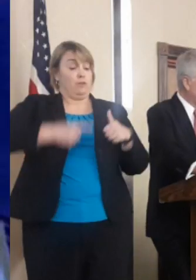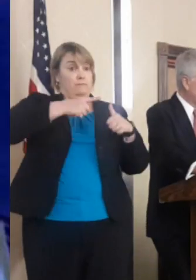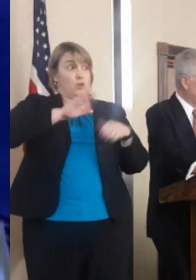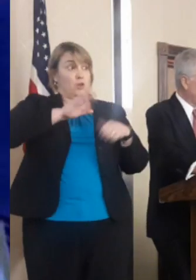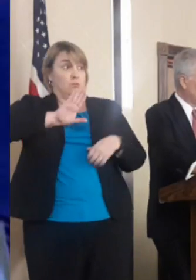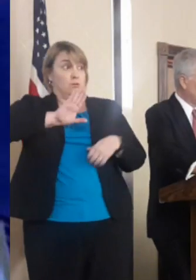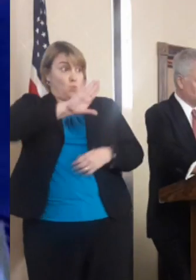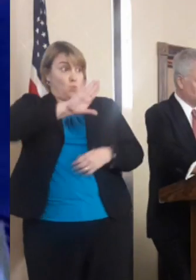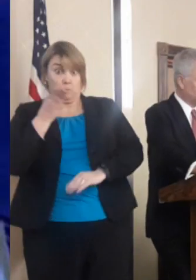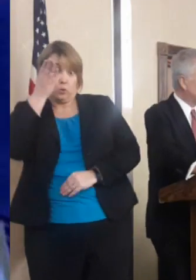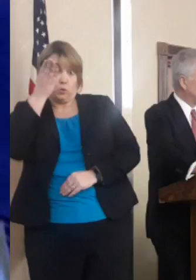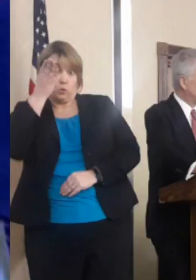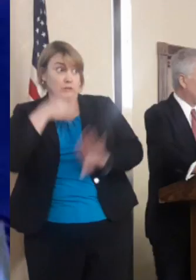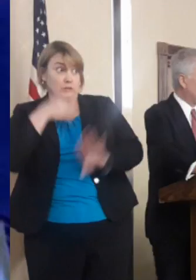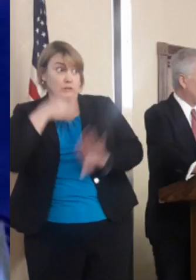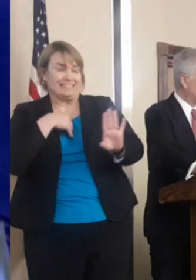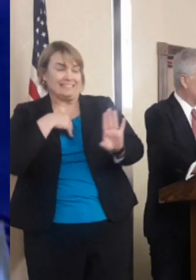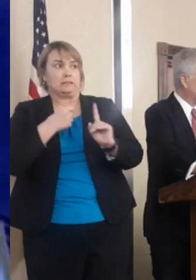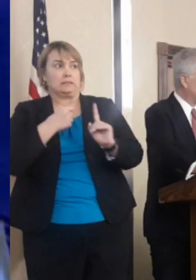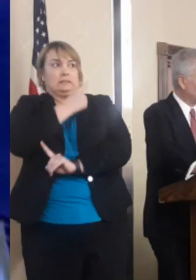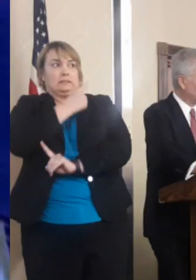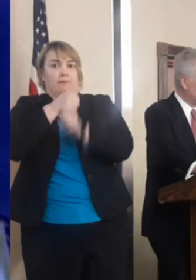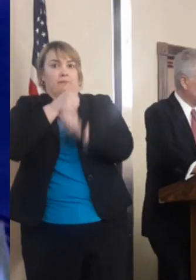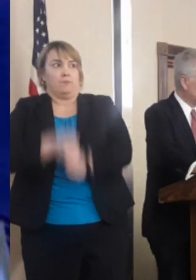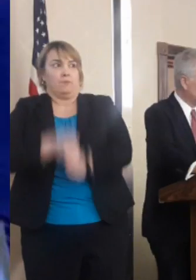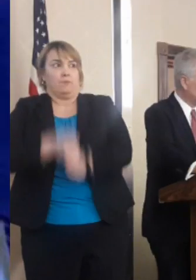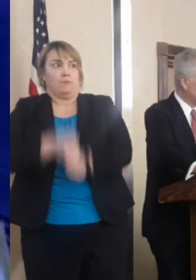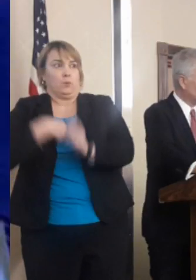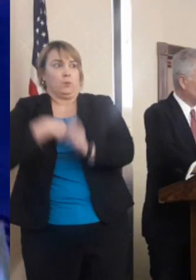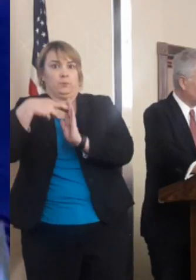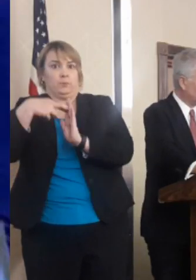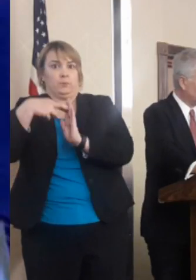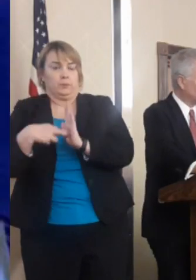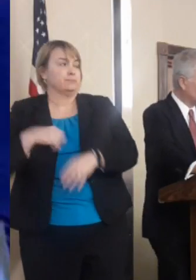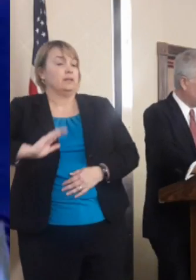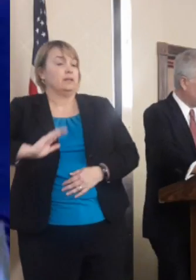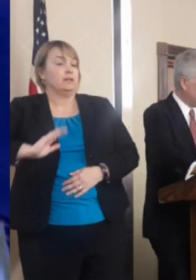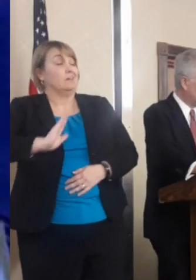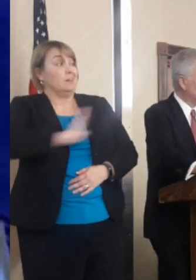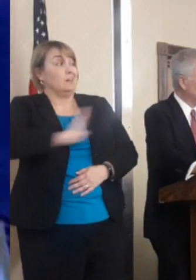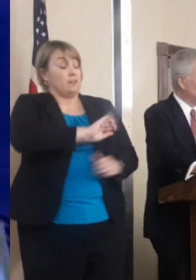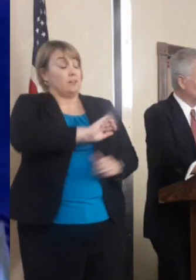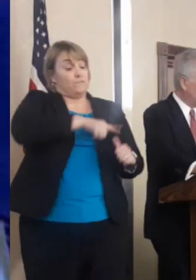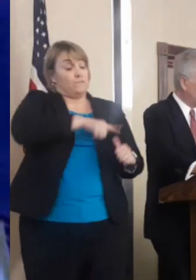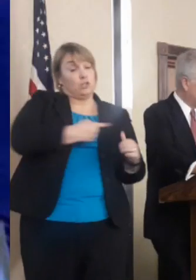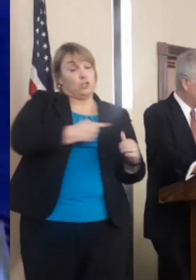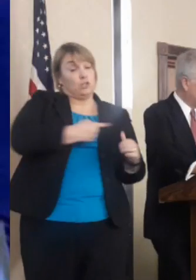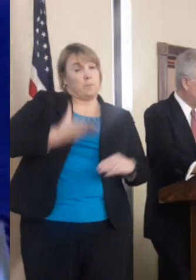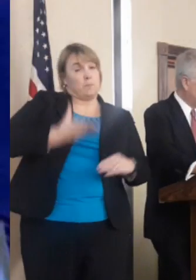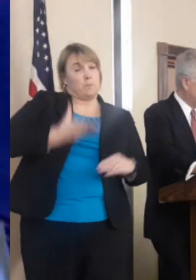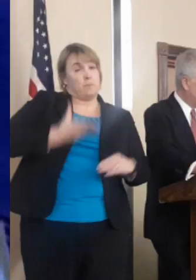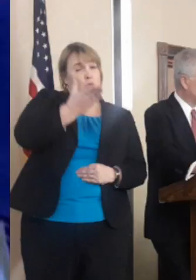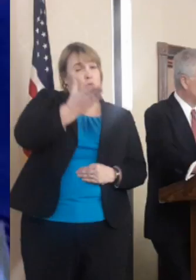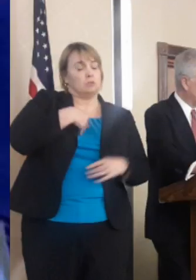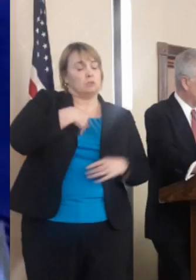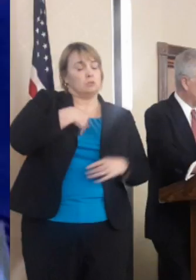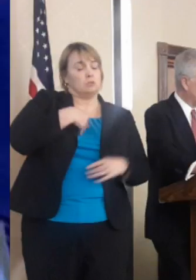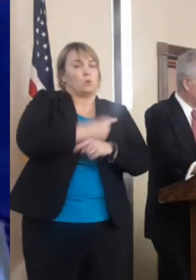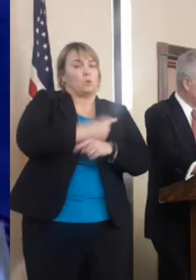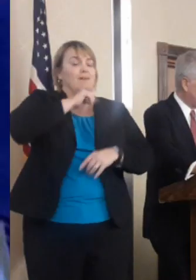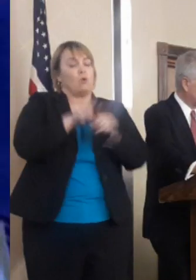know, to change something in the header when nothing was noticed, changing in the header, for example, would be out of bounds of what was noticed for the